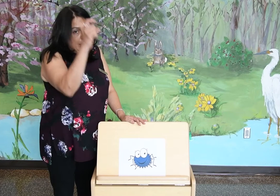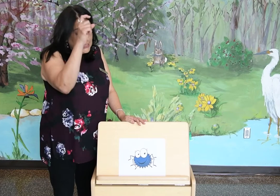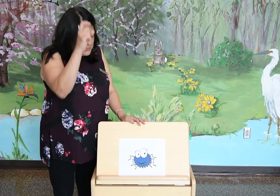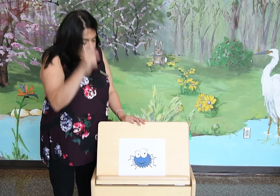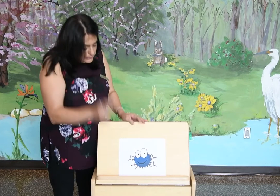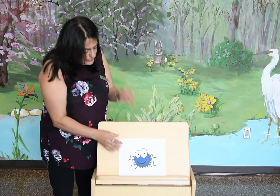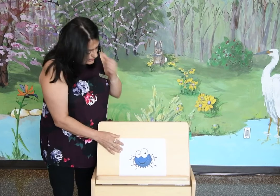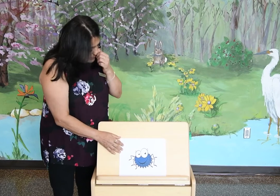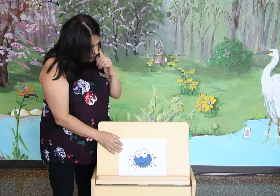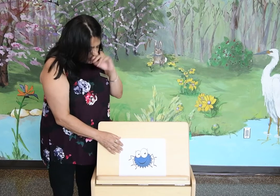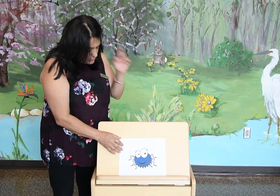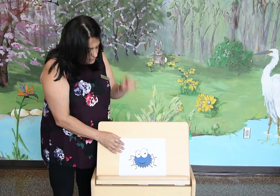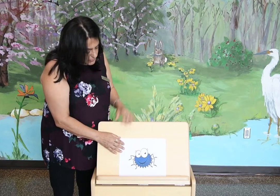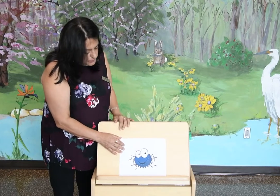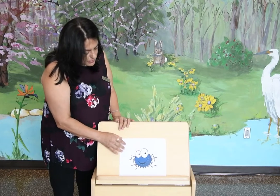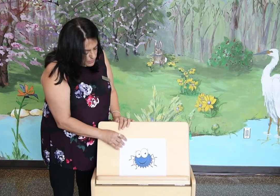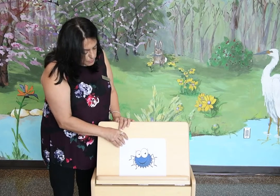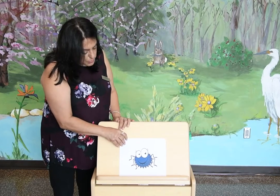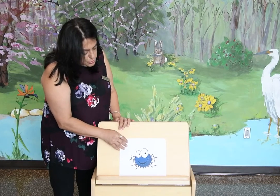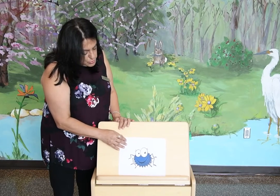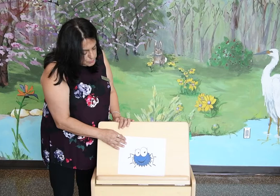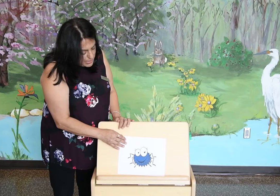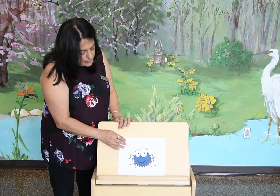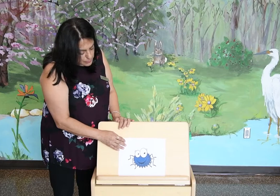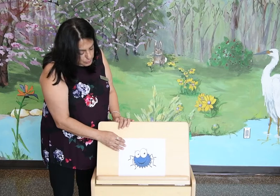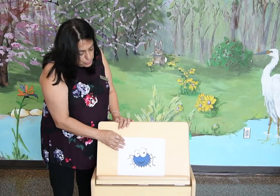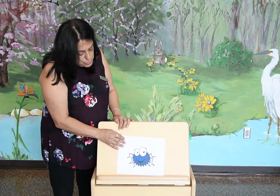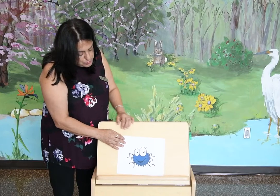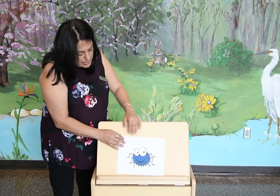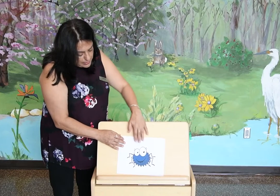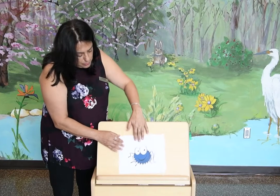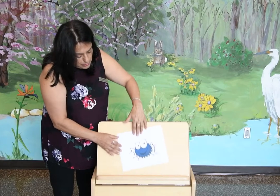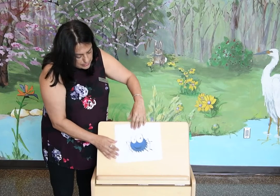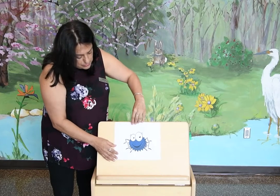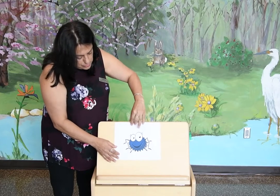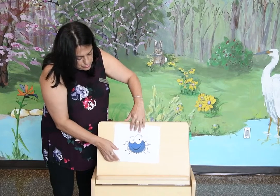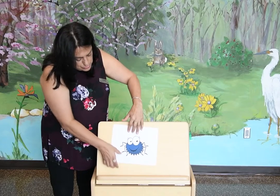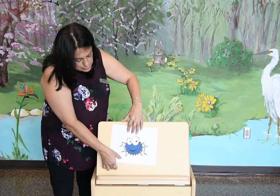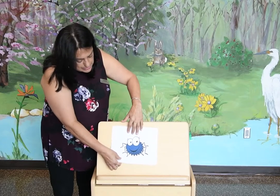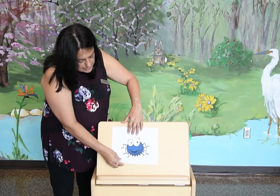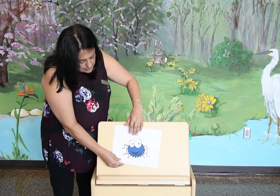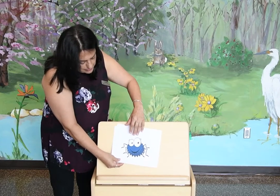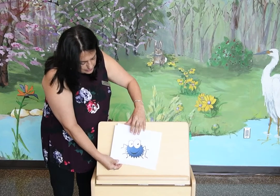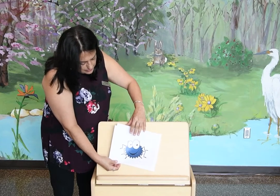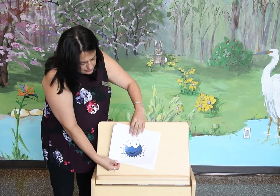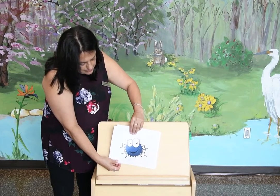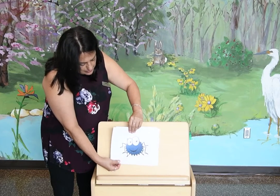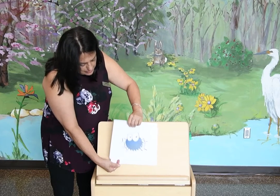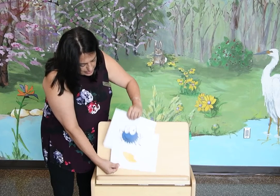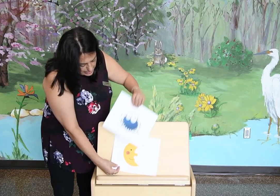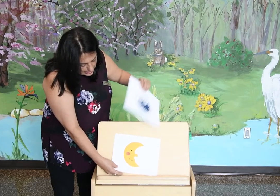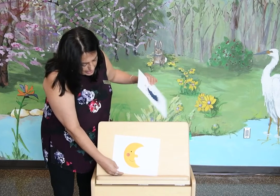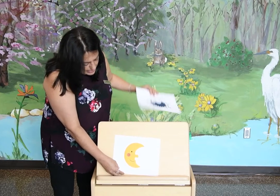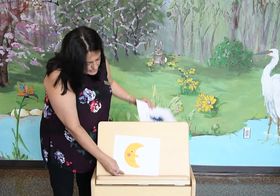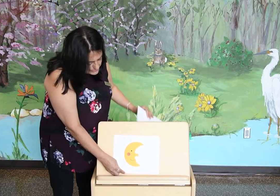Bang! That's how they jump. Blue spider, what do you see? I see